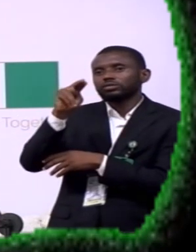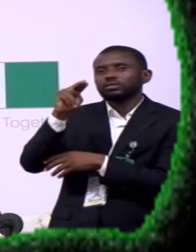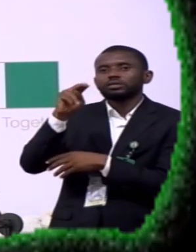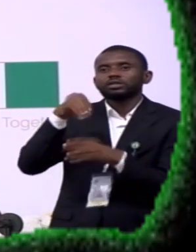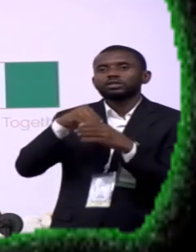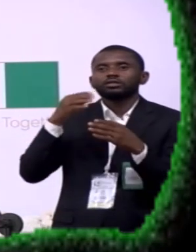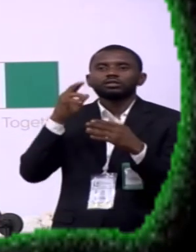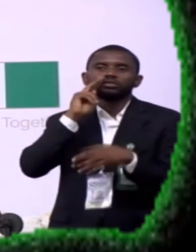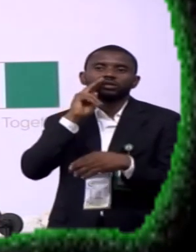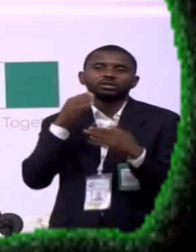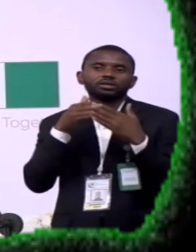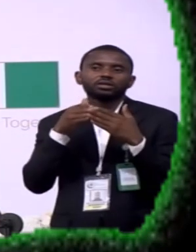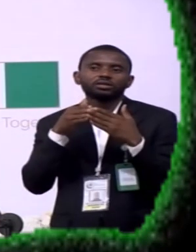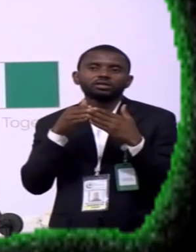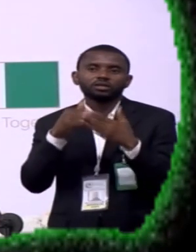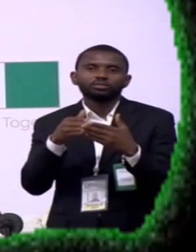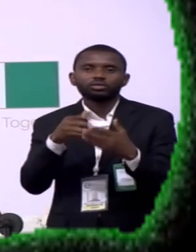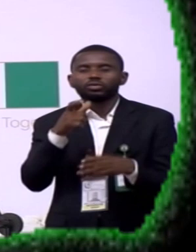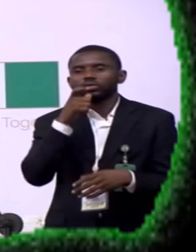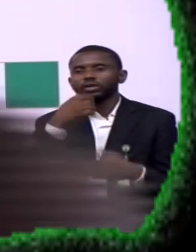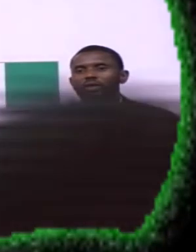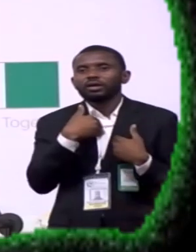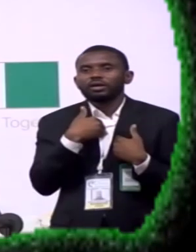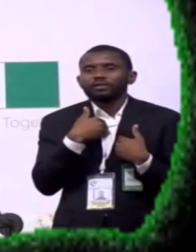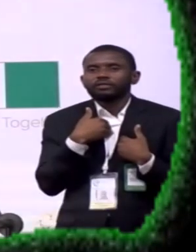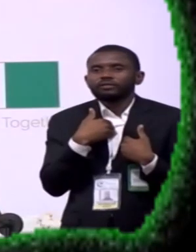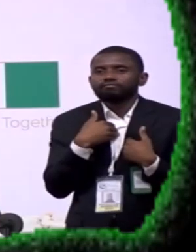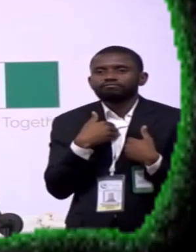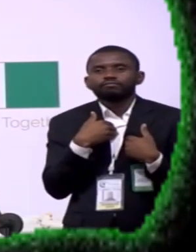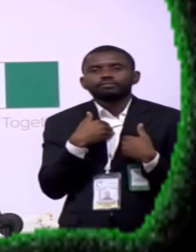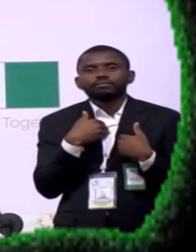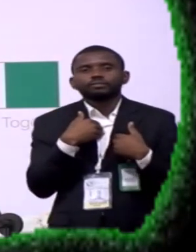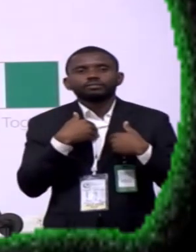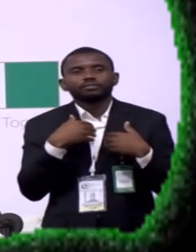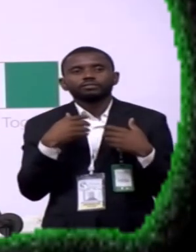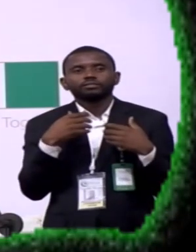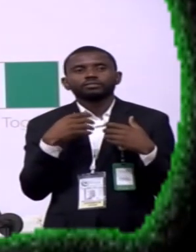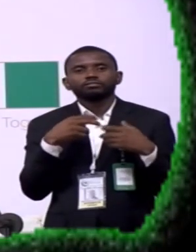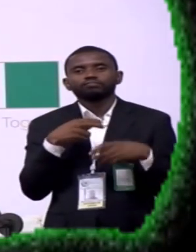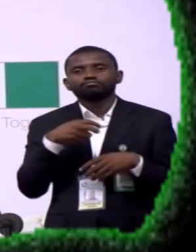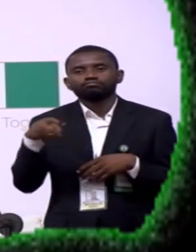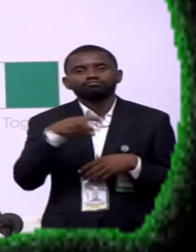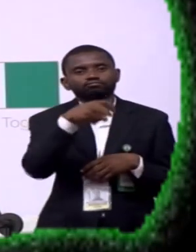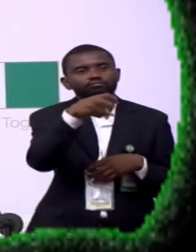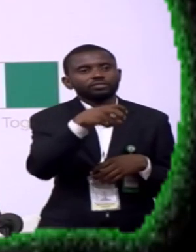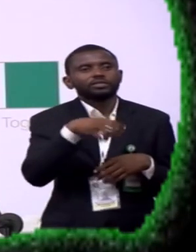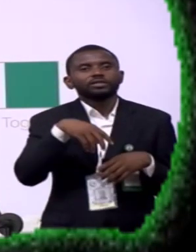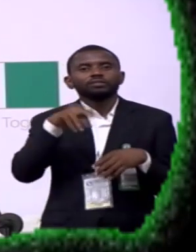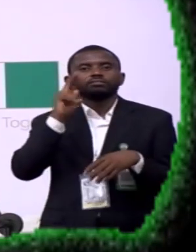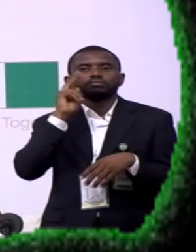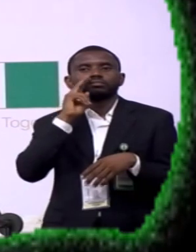who has crisscrossed the length and breadth of this nation, preaching the virtues of